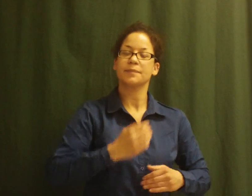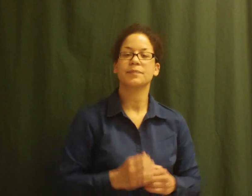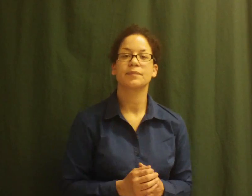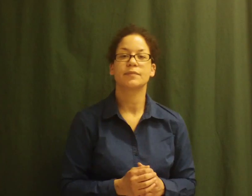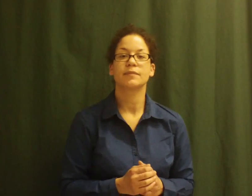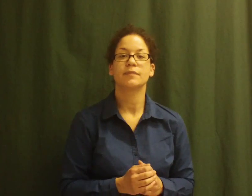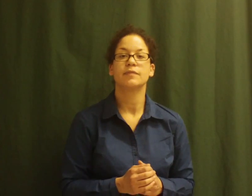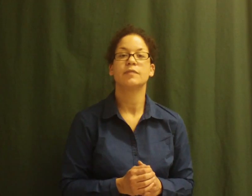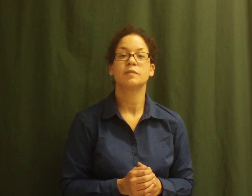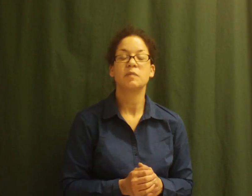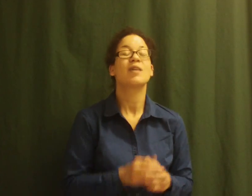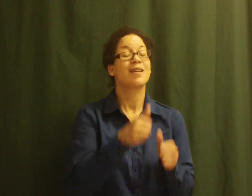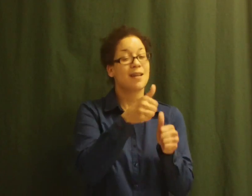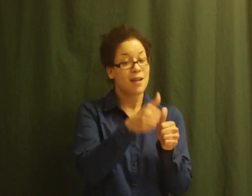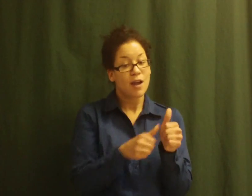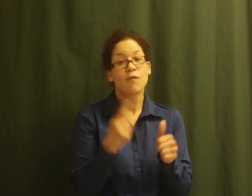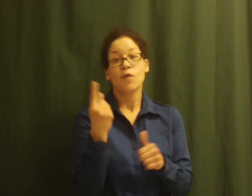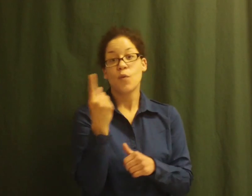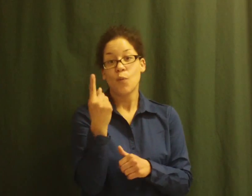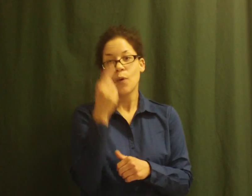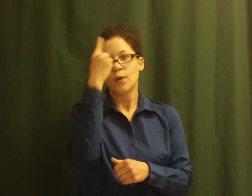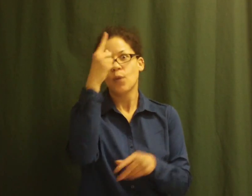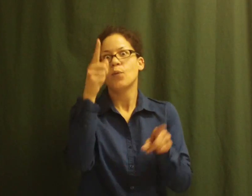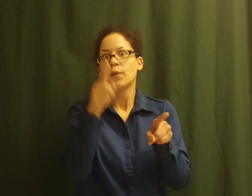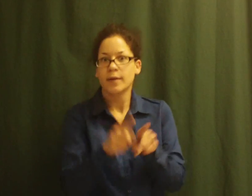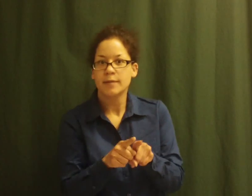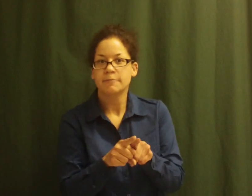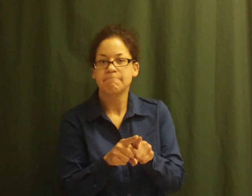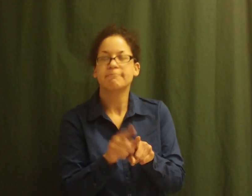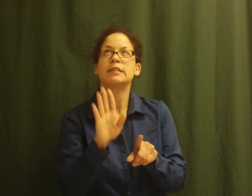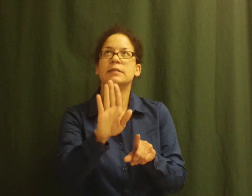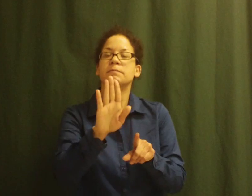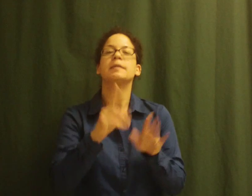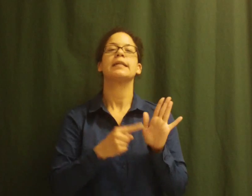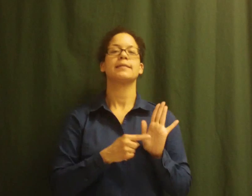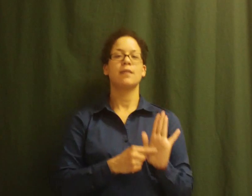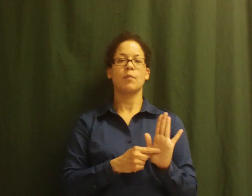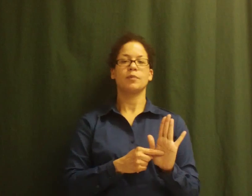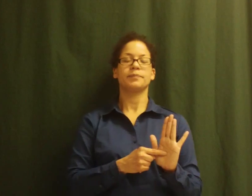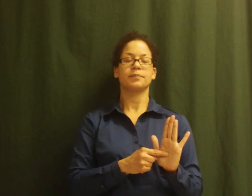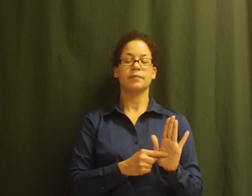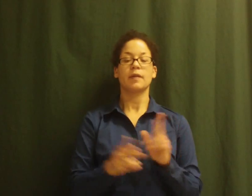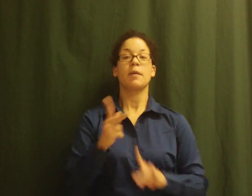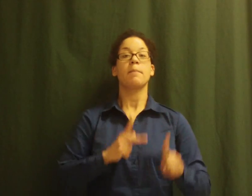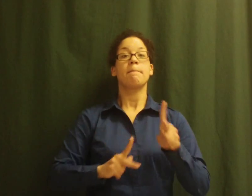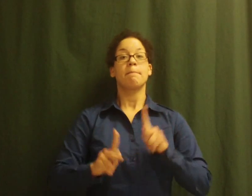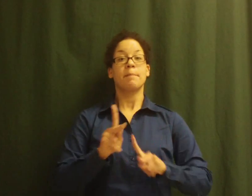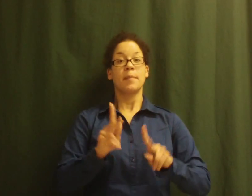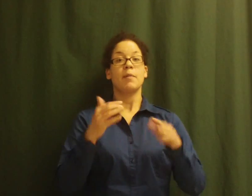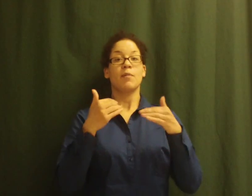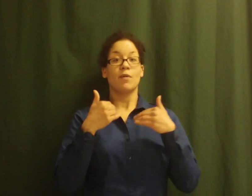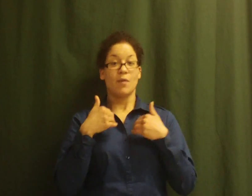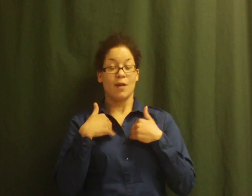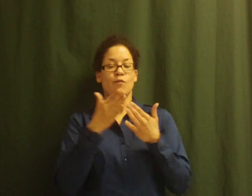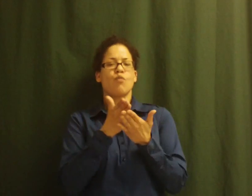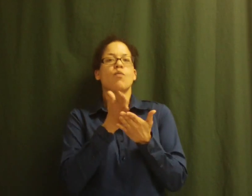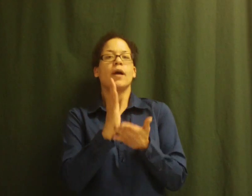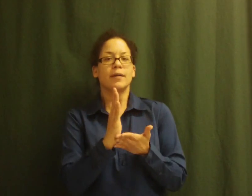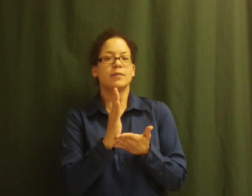Everyone agrees, for example, that people have a right to a reasonably